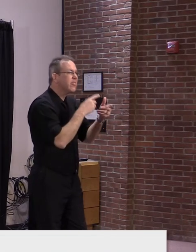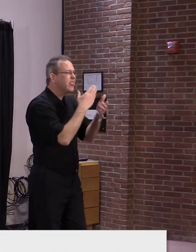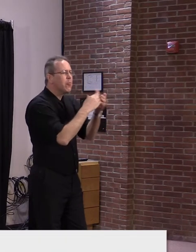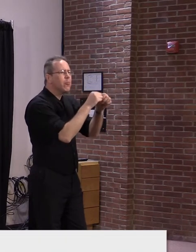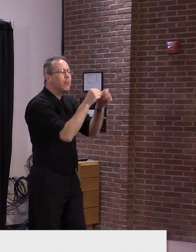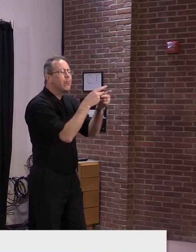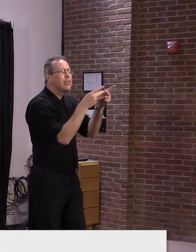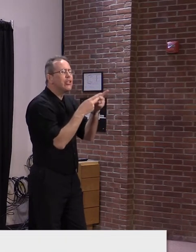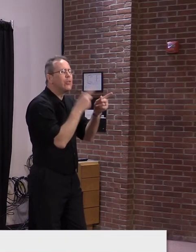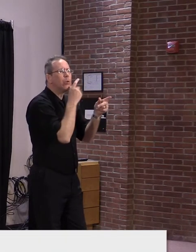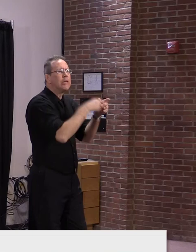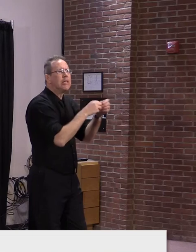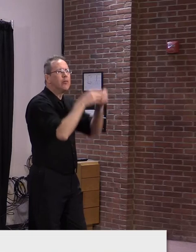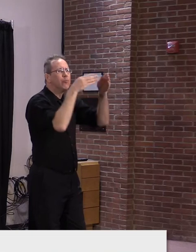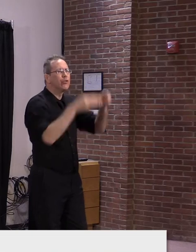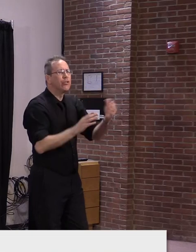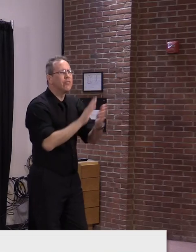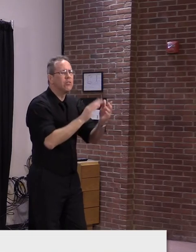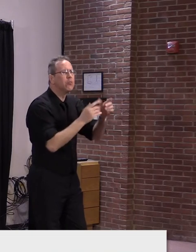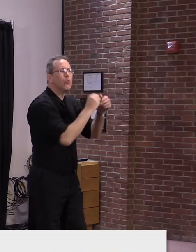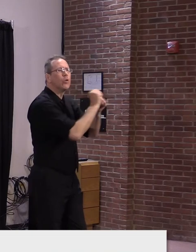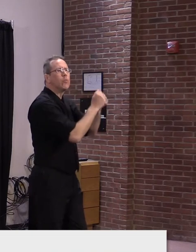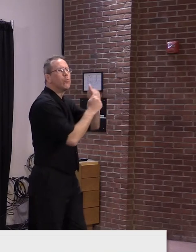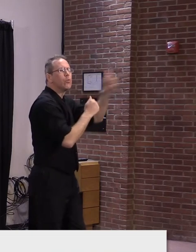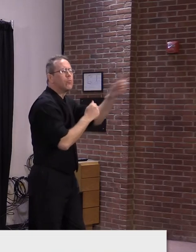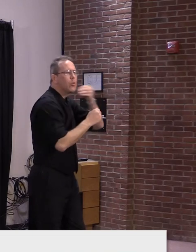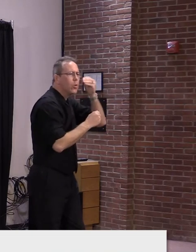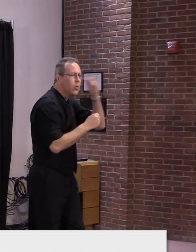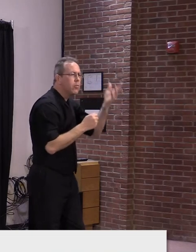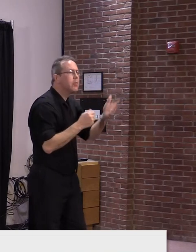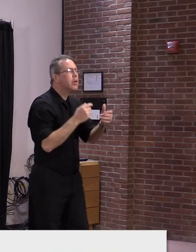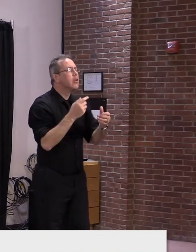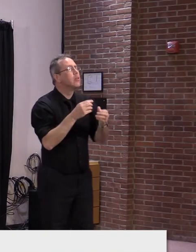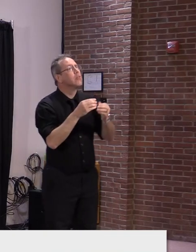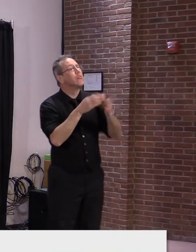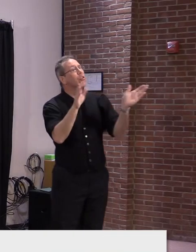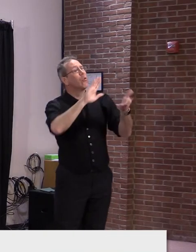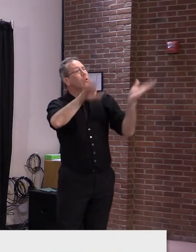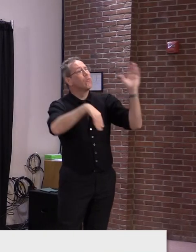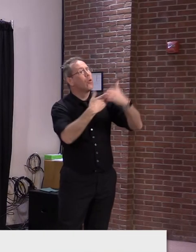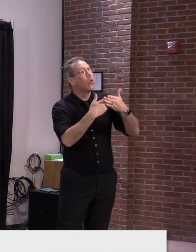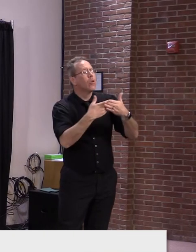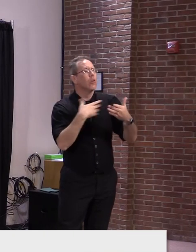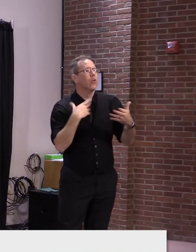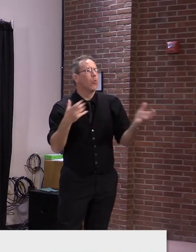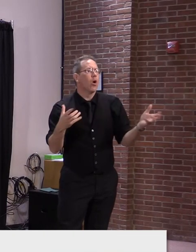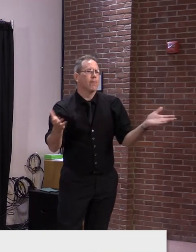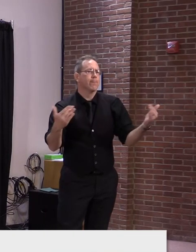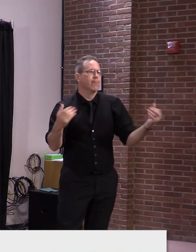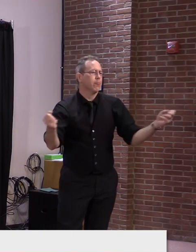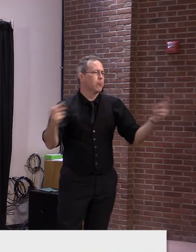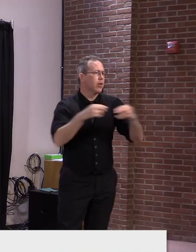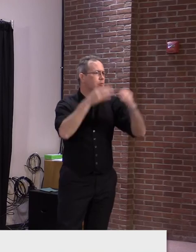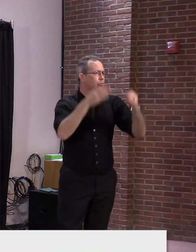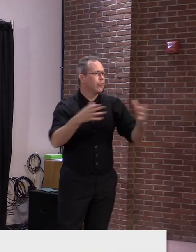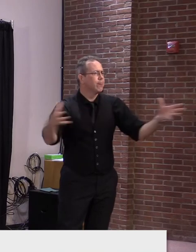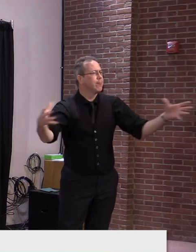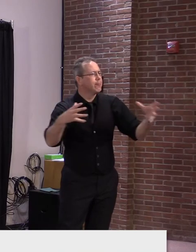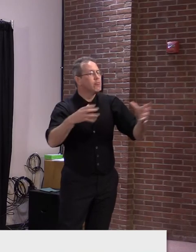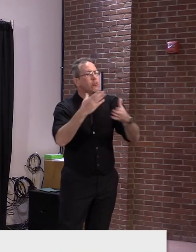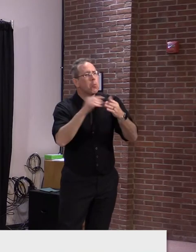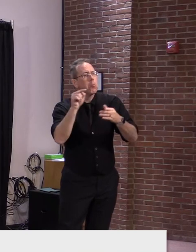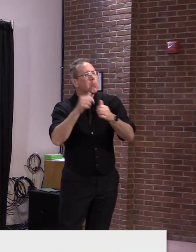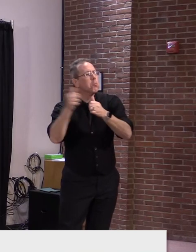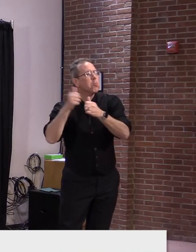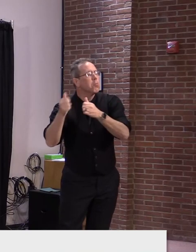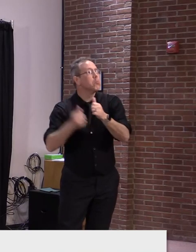should start seeing, in general, remote workers returning to the office, at least for core days, which are